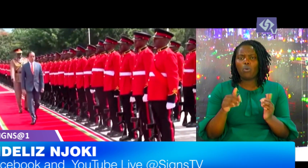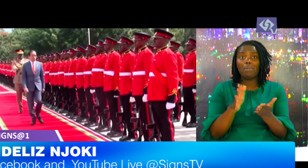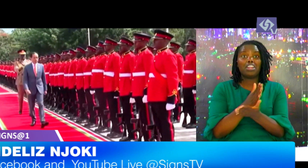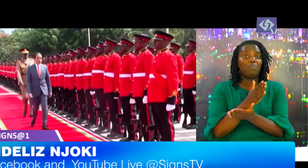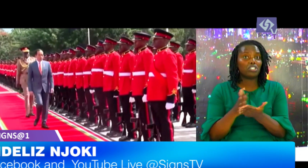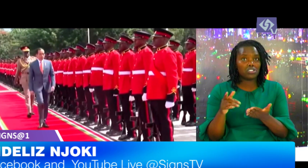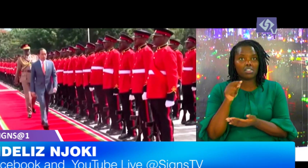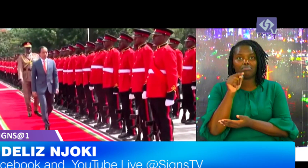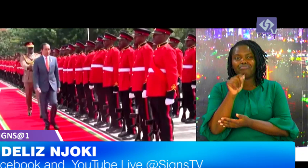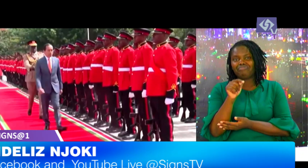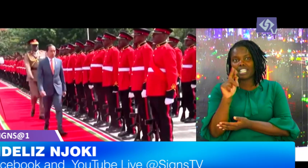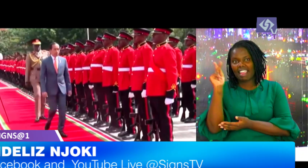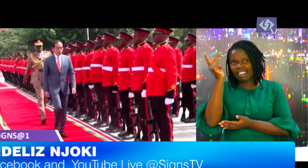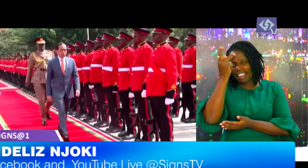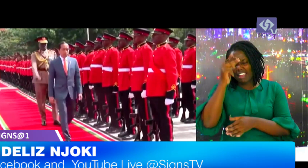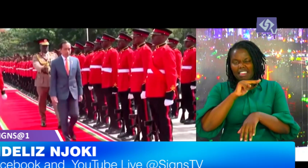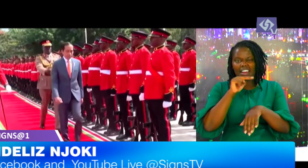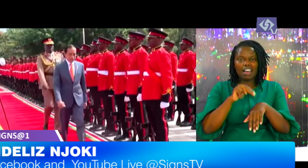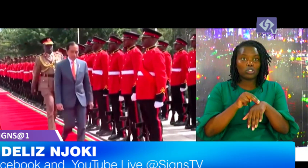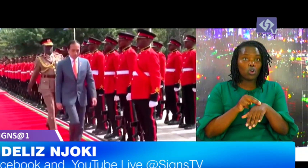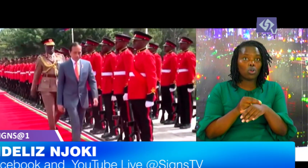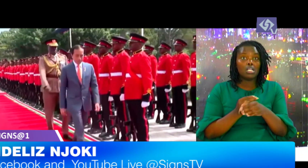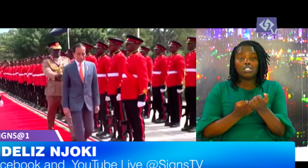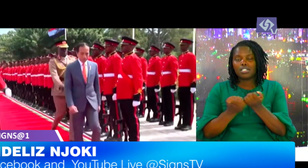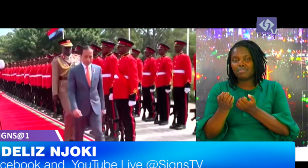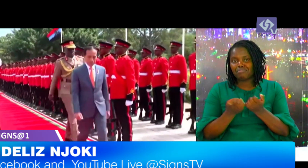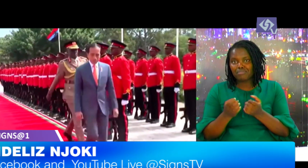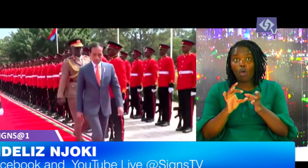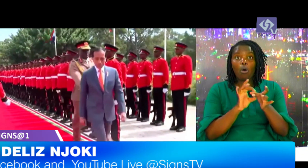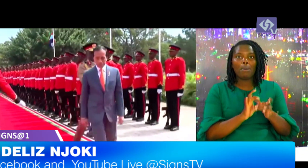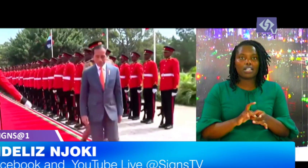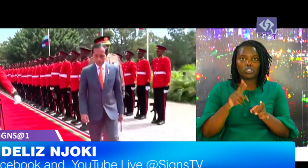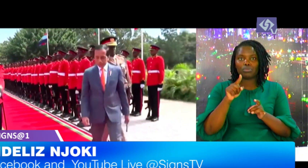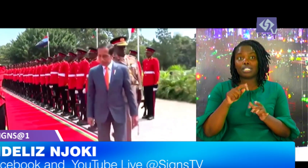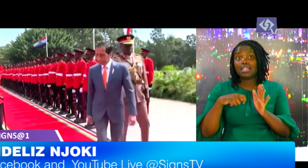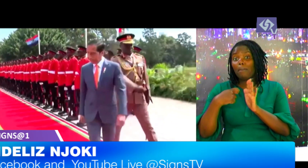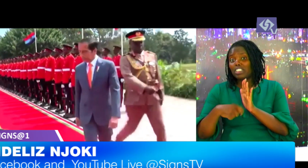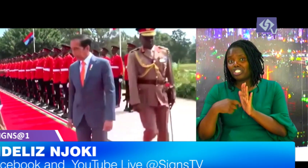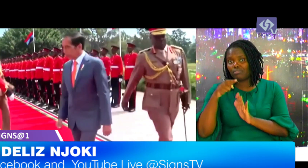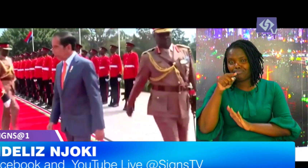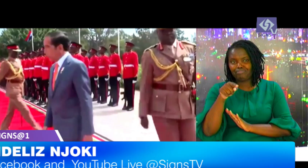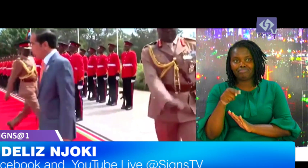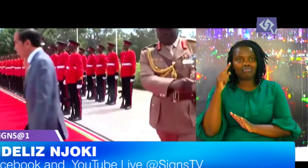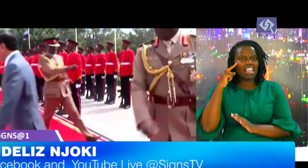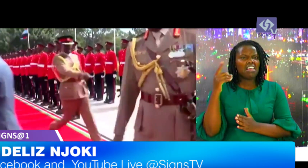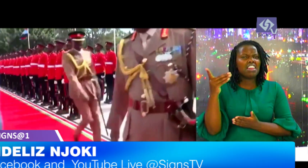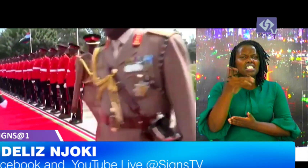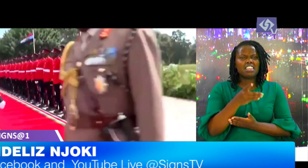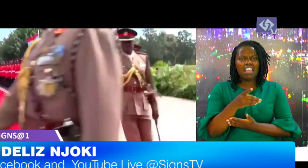which are being distributed by the Kenya National Trading Corporation. The